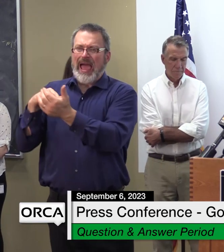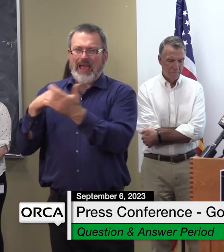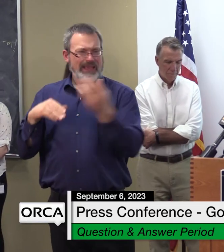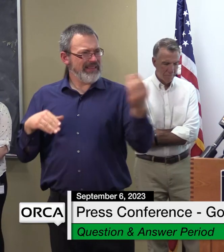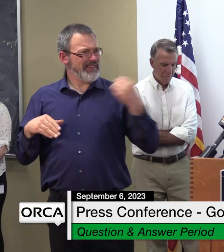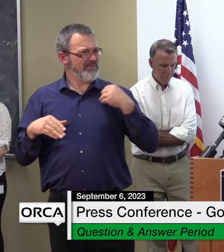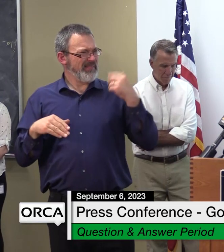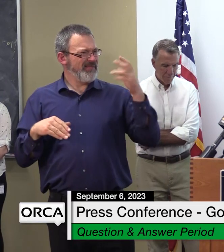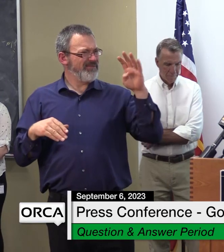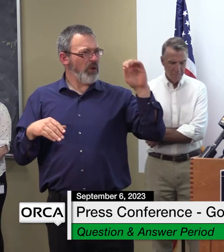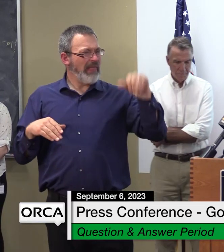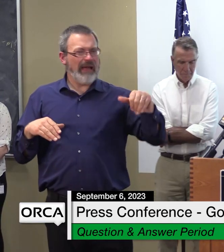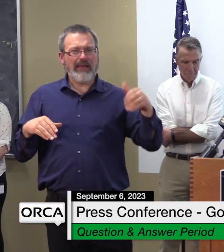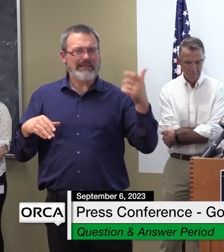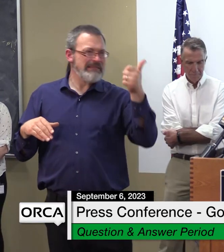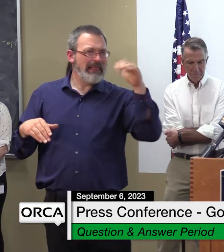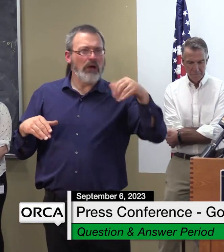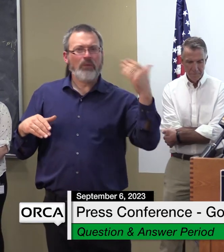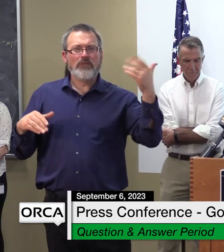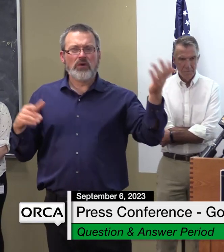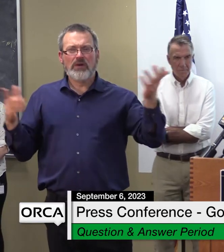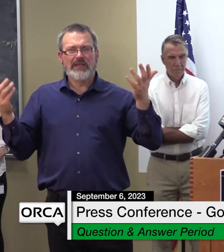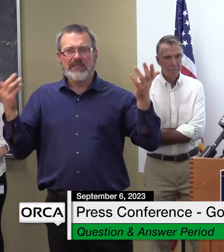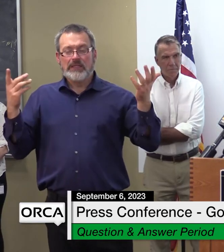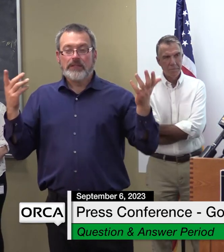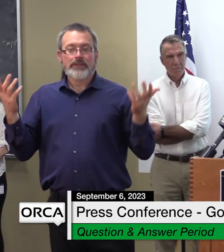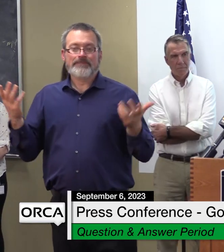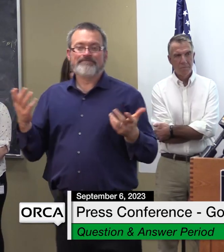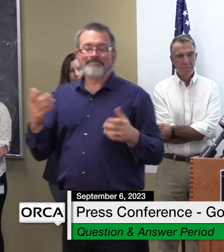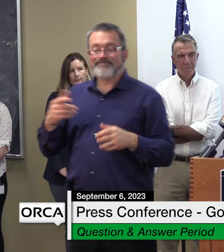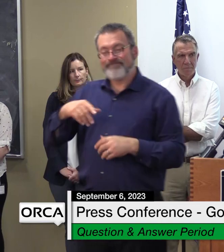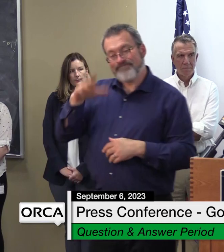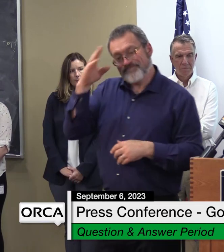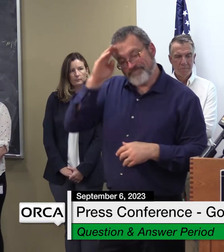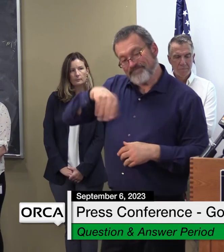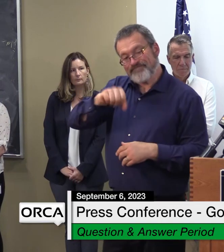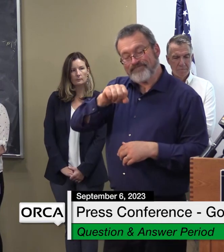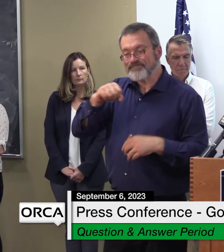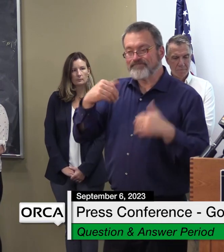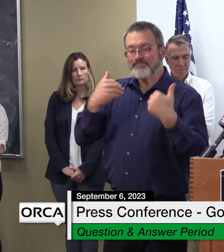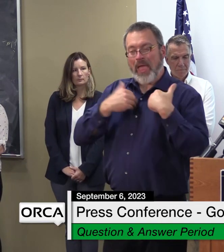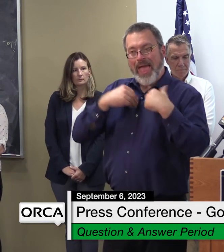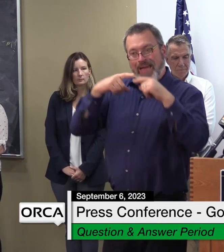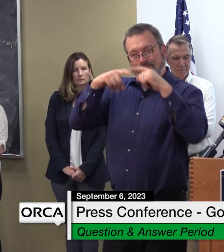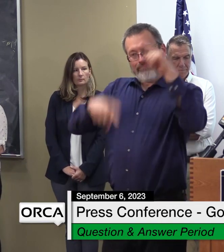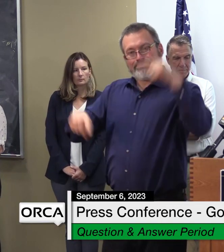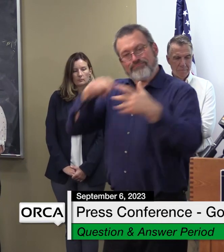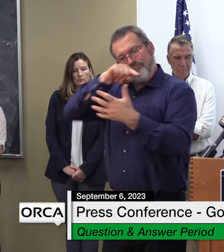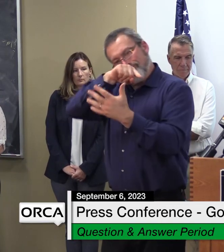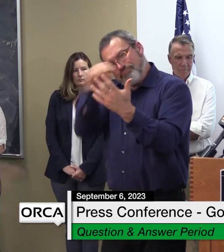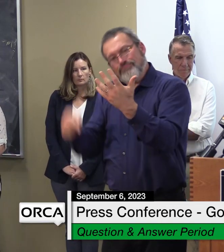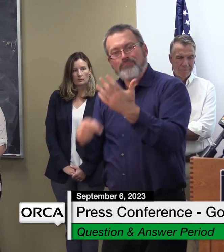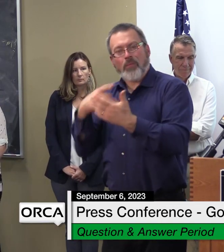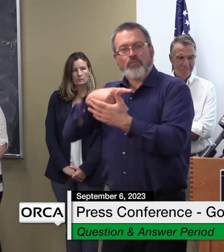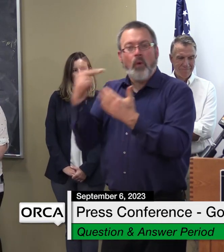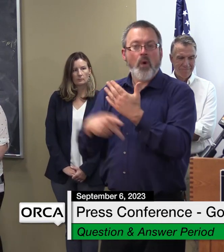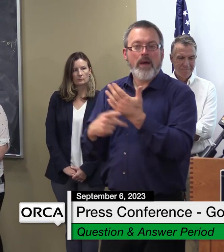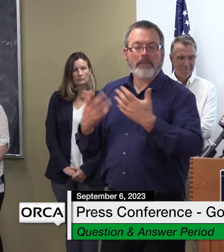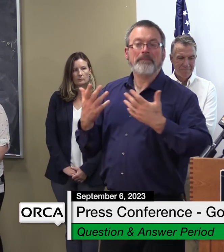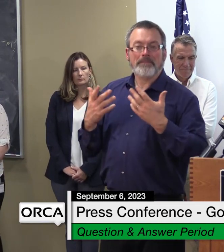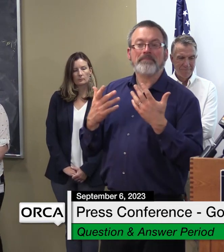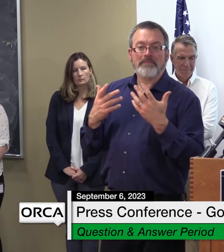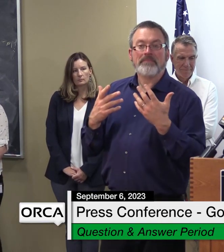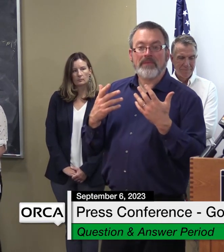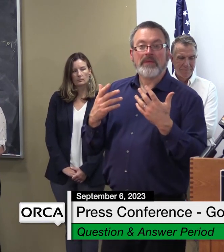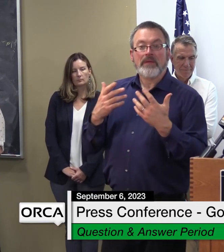of different programs we have out there. Obviously, the direct housing is one of them, right? And then